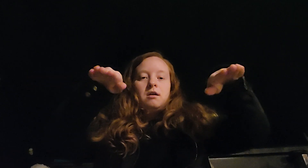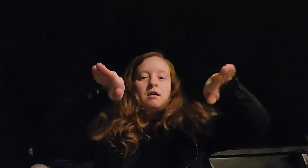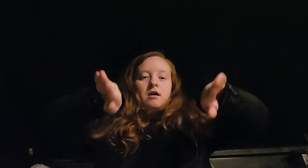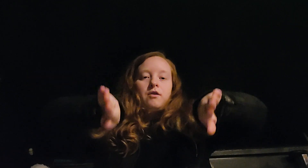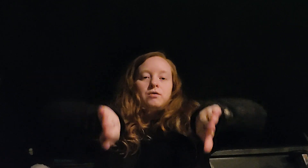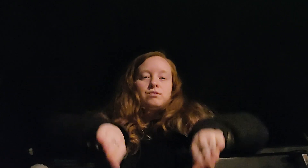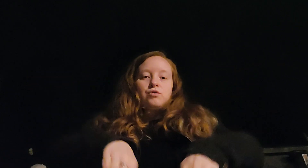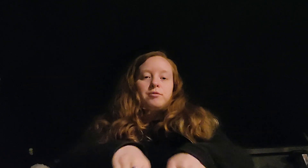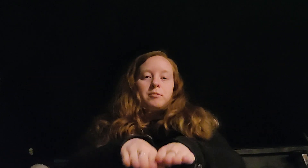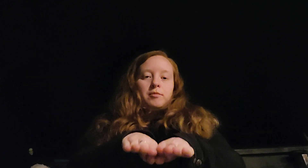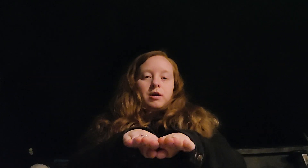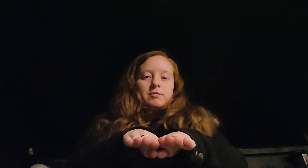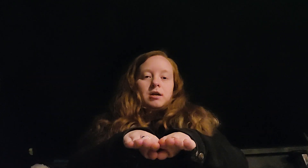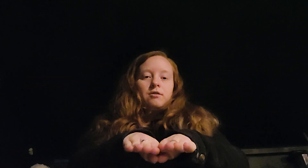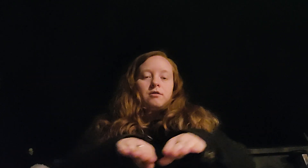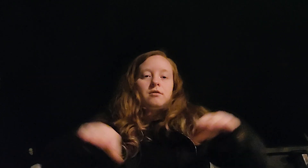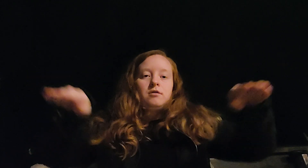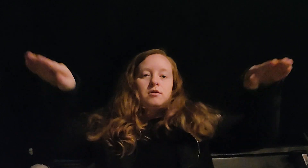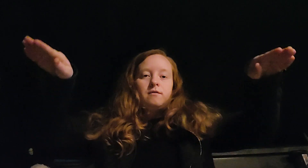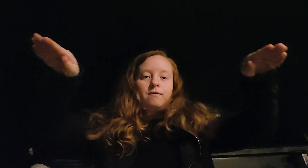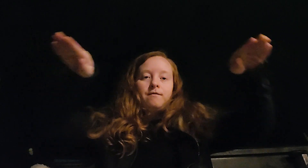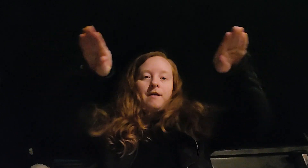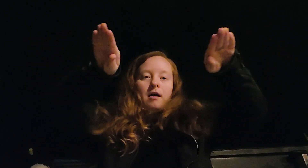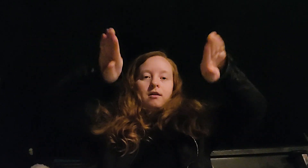and then you scoop them and bring them together. Valleys.